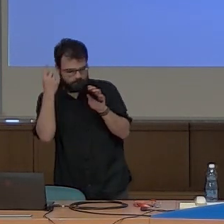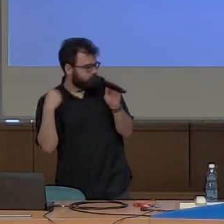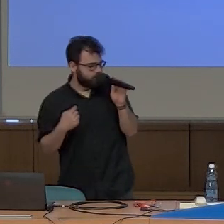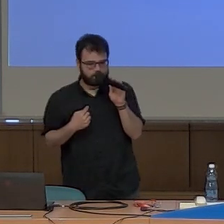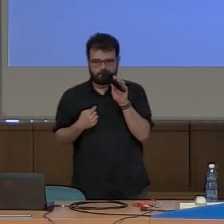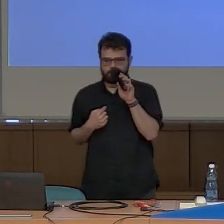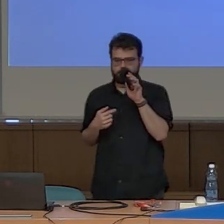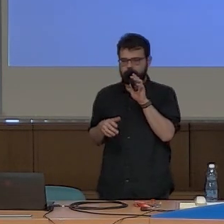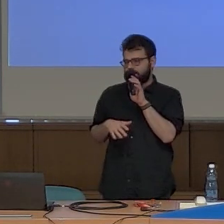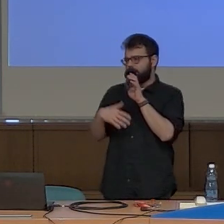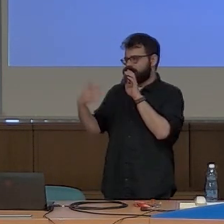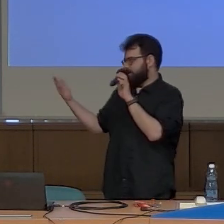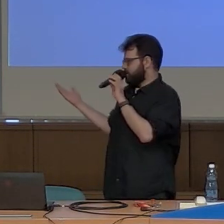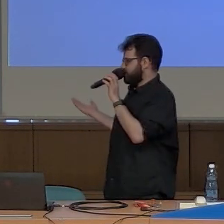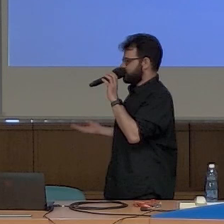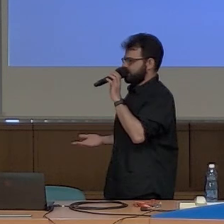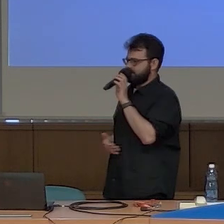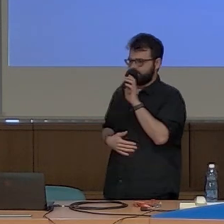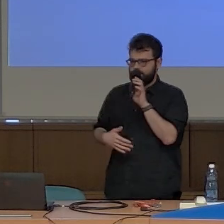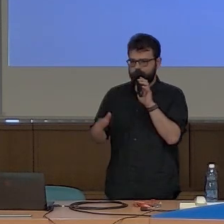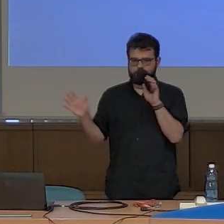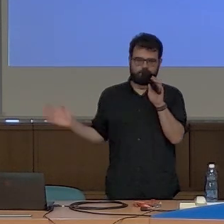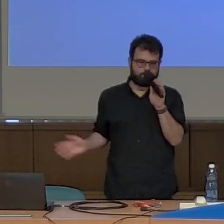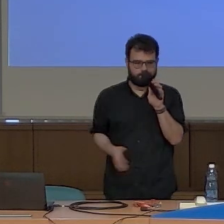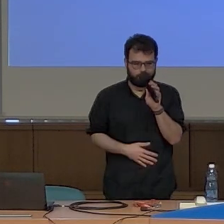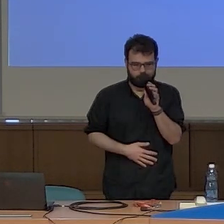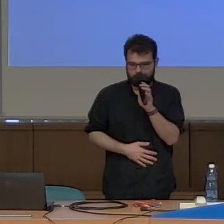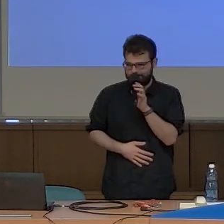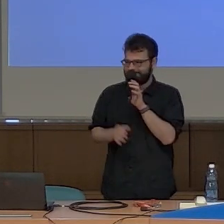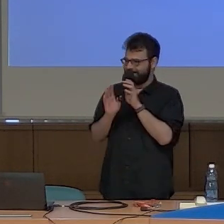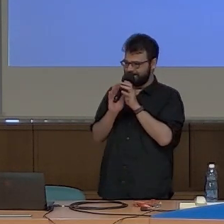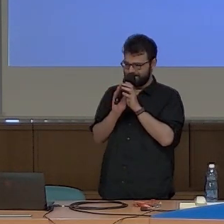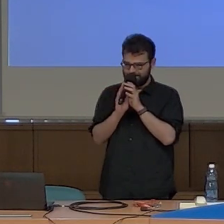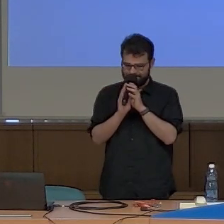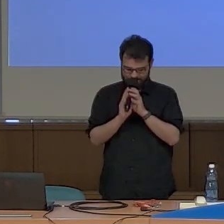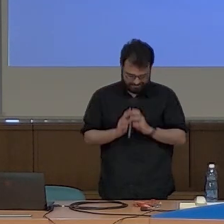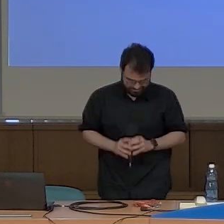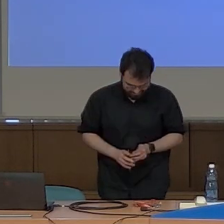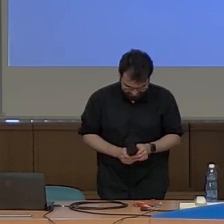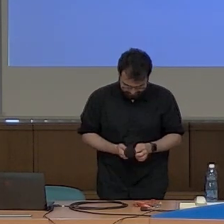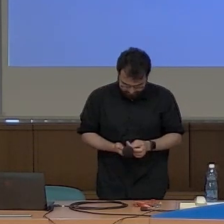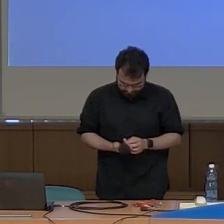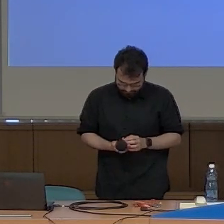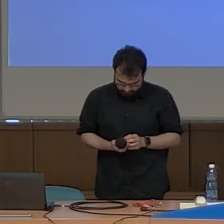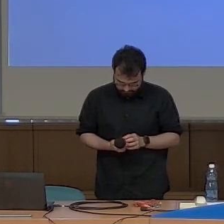I think you saw my social media, or you can just ask me here, whatever. Thank you so much.